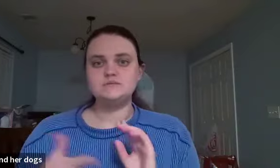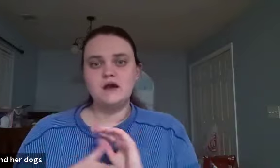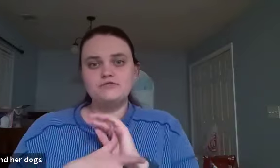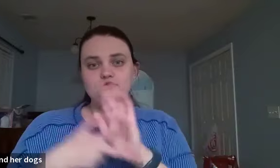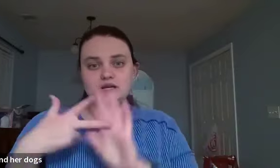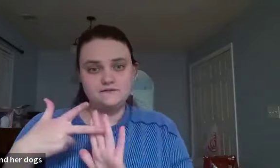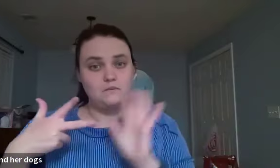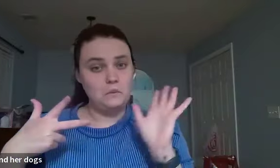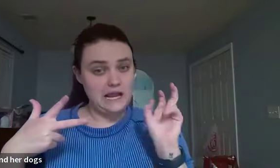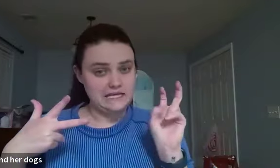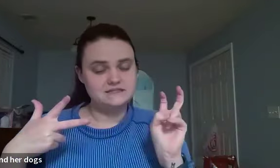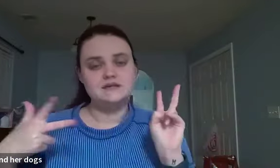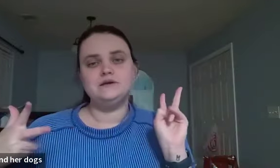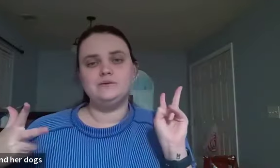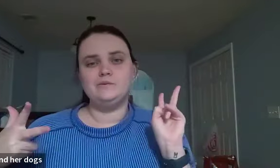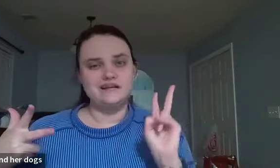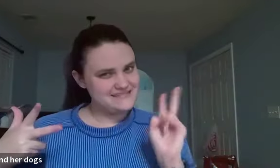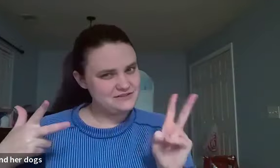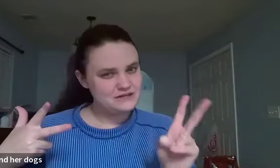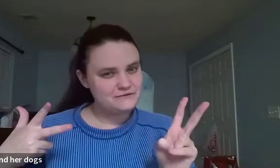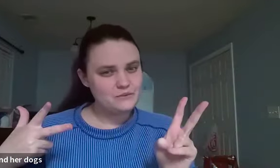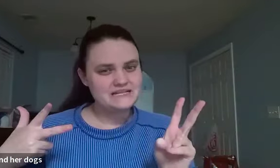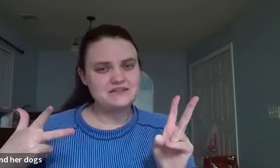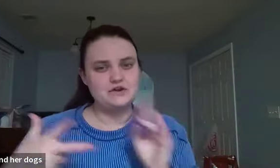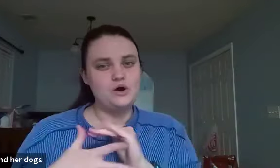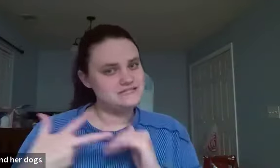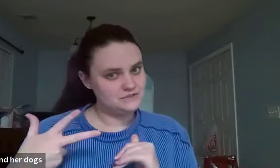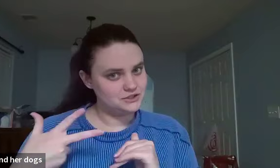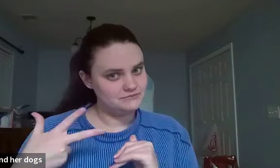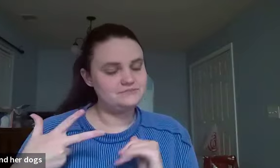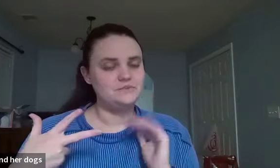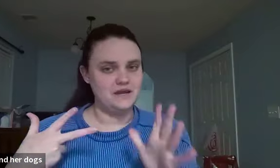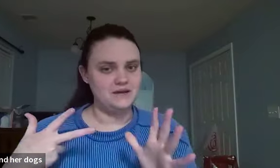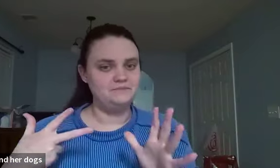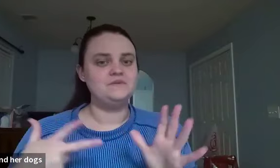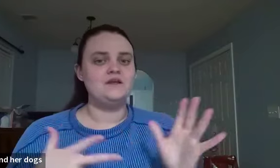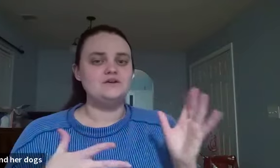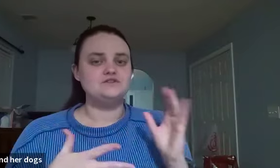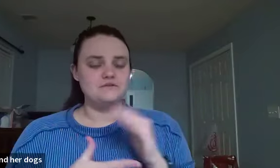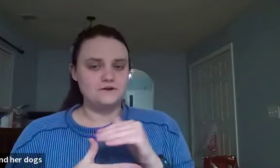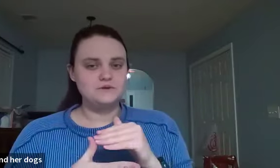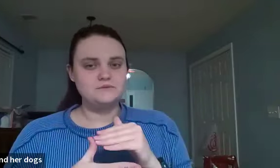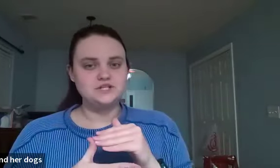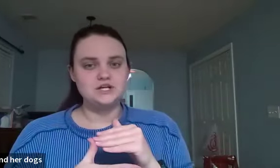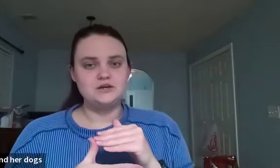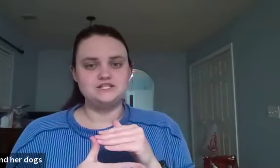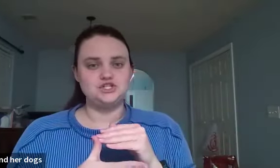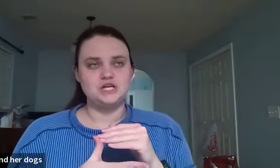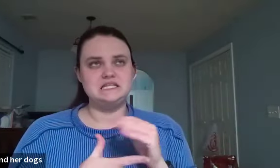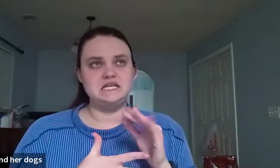there's about 3 different ways. When I say 3 different ways, they're all similar, okay? So the first one I'm gonna show you is just